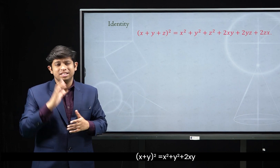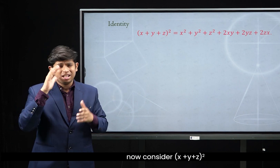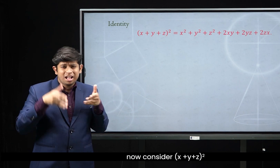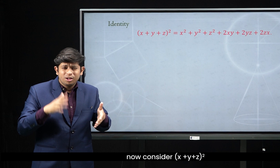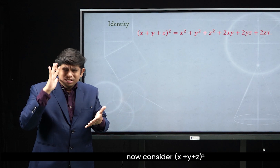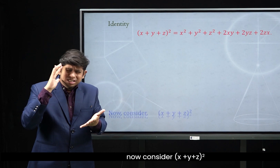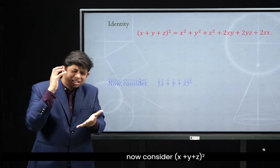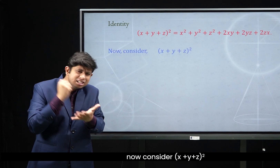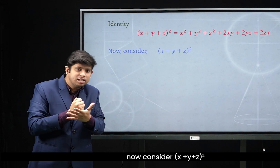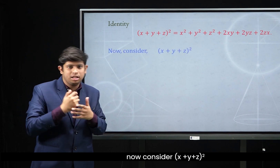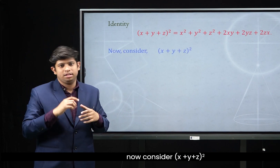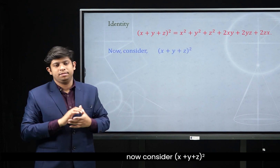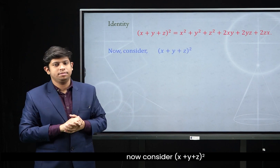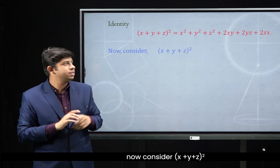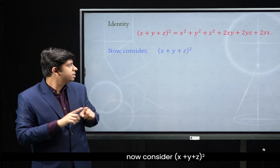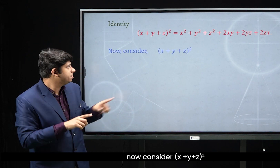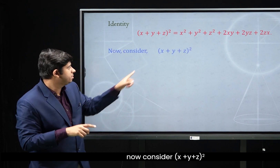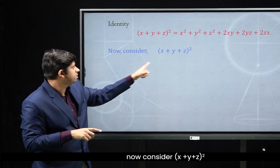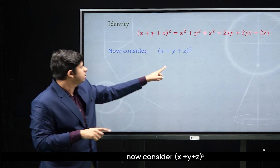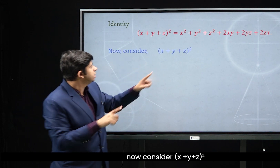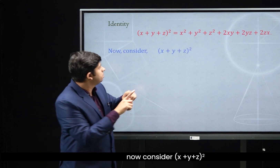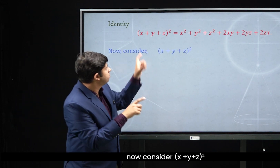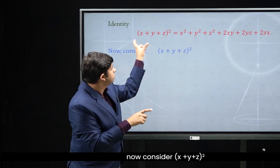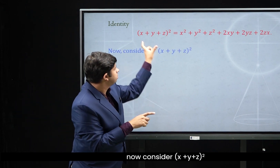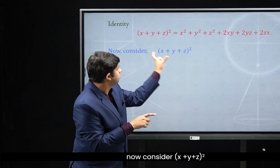Now consider x plus y plus z whole square.